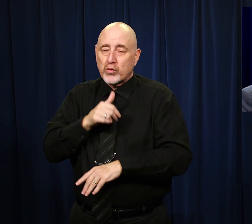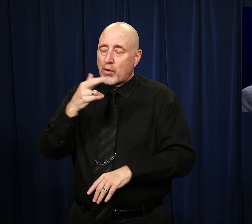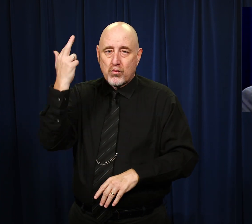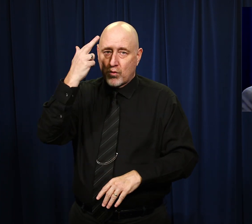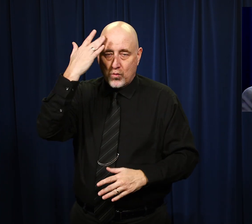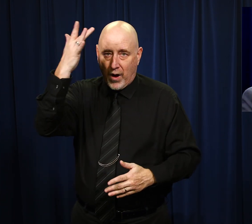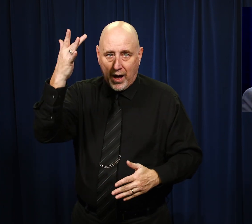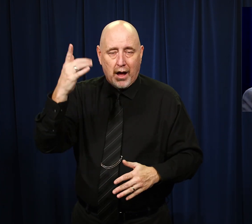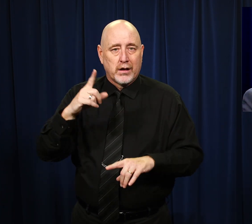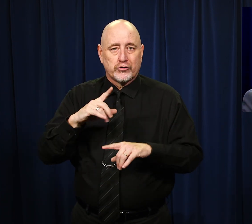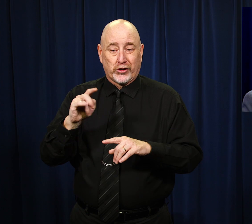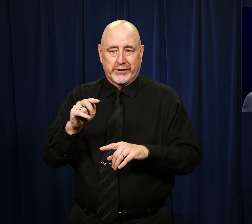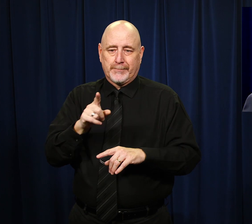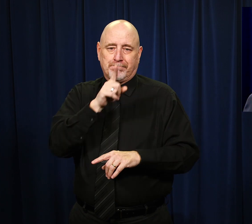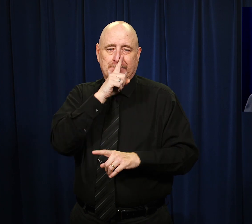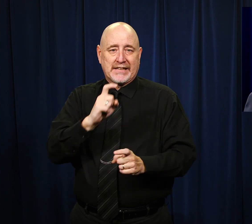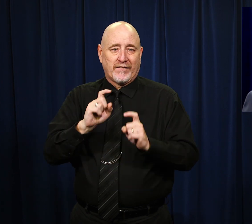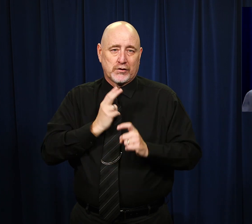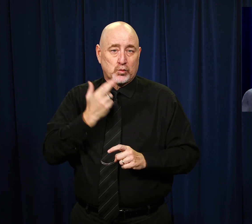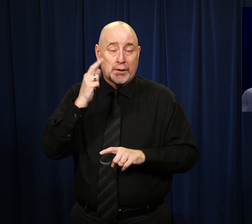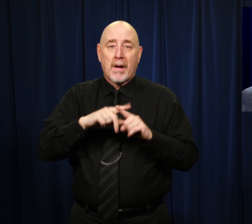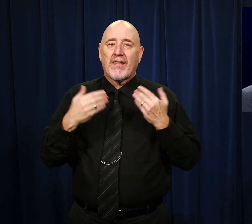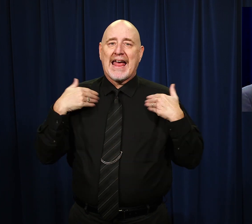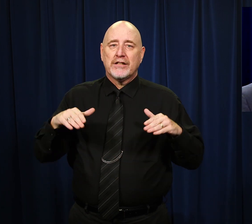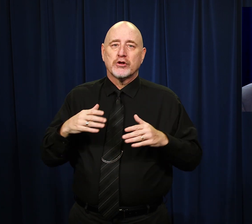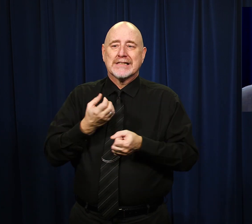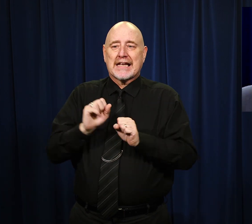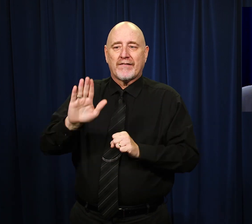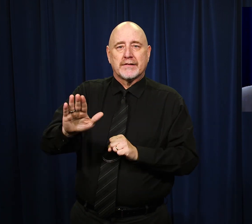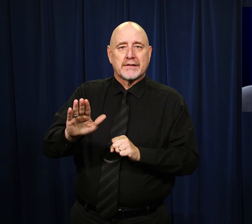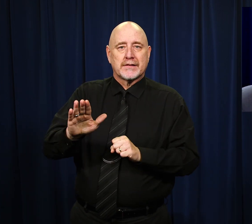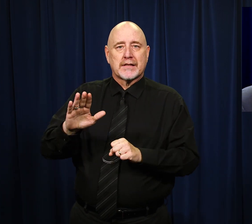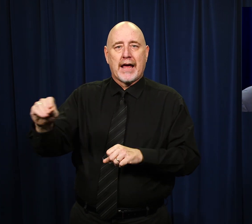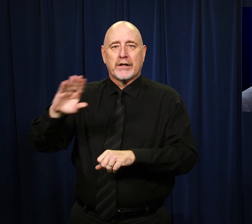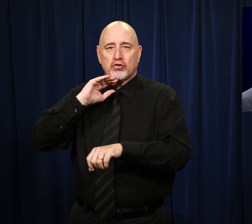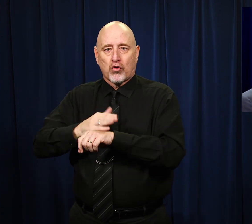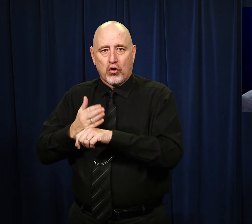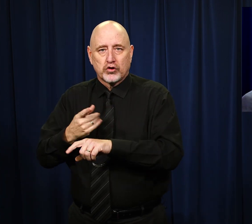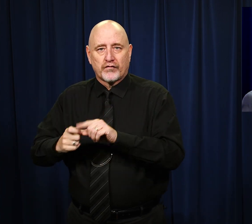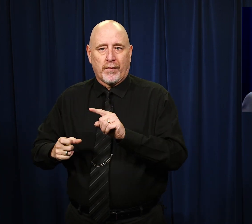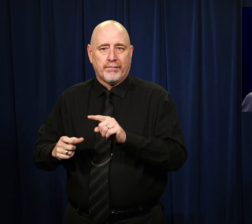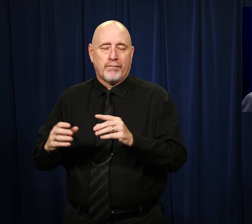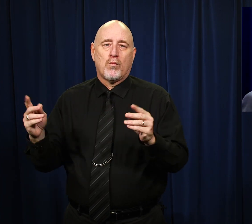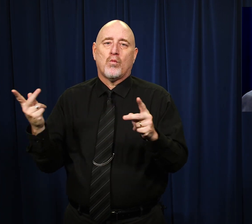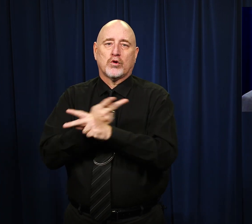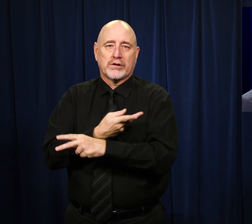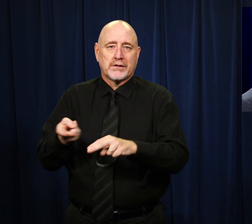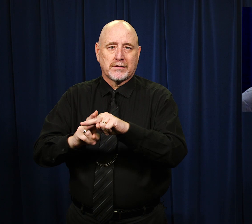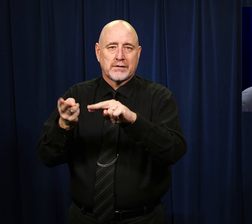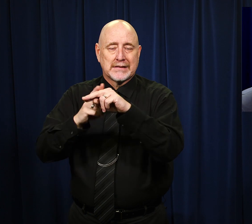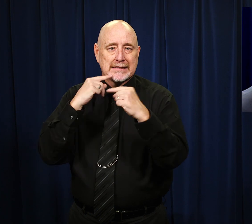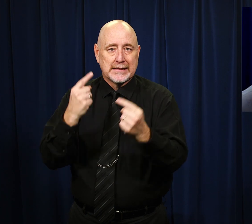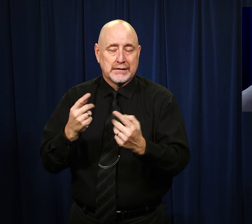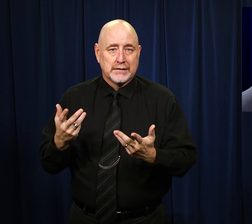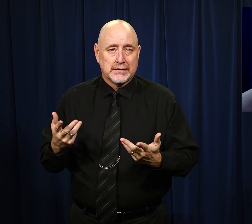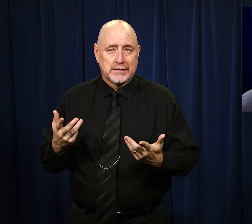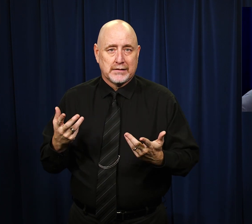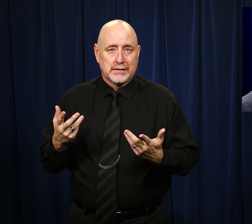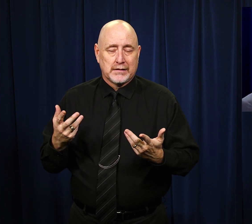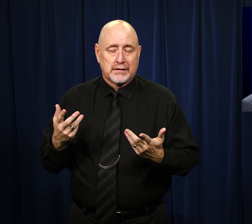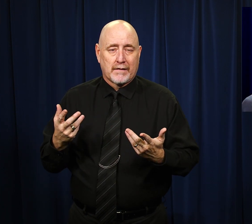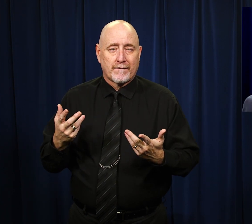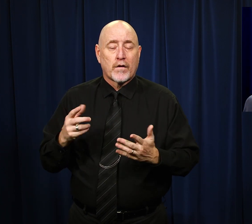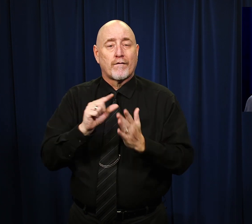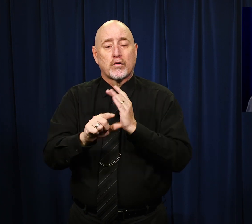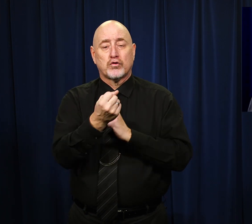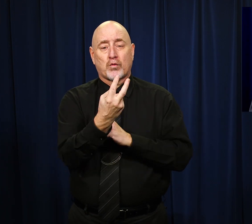are just simply not given to us. But the angels spare Lot and the daughters from further sin in this situation.